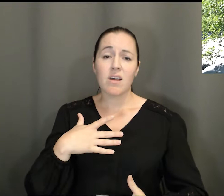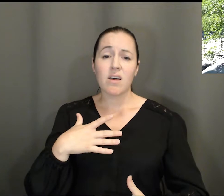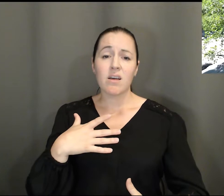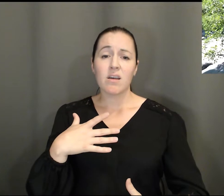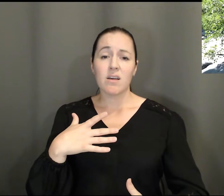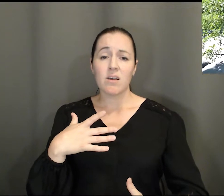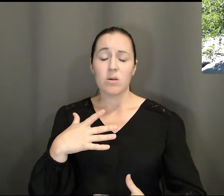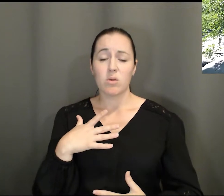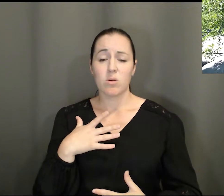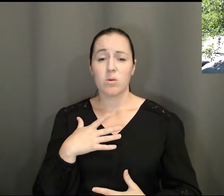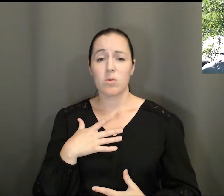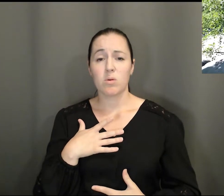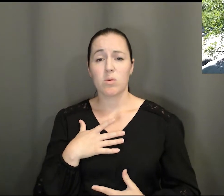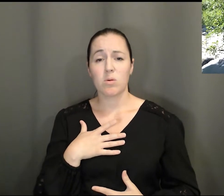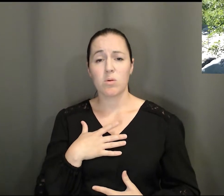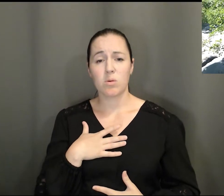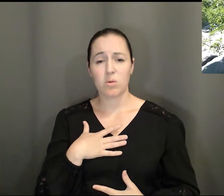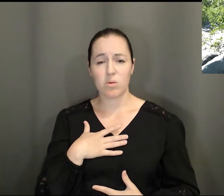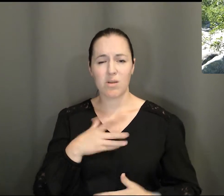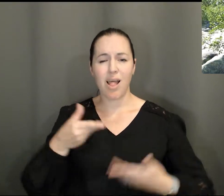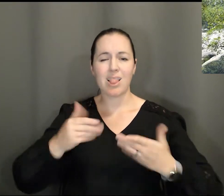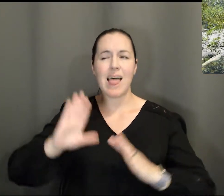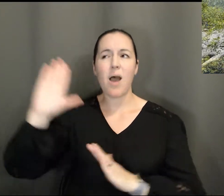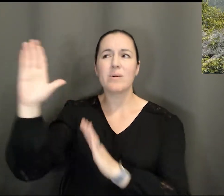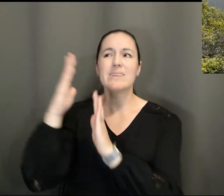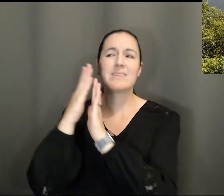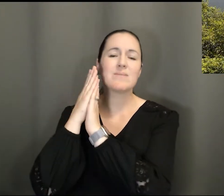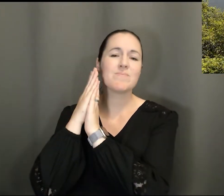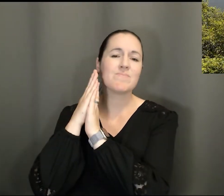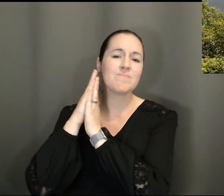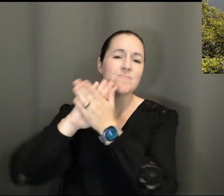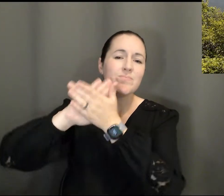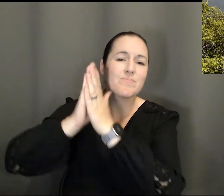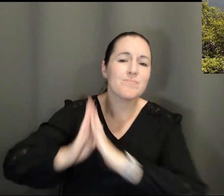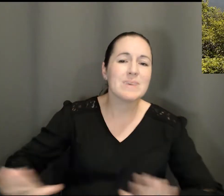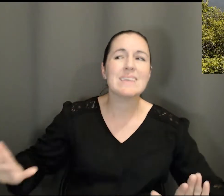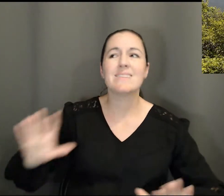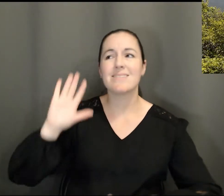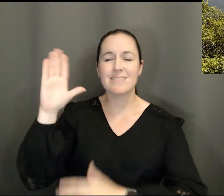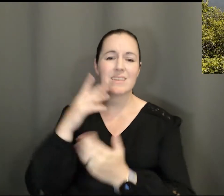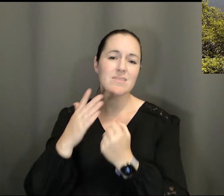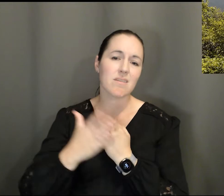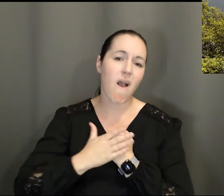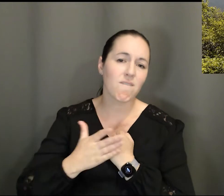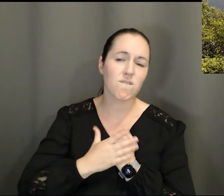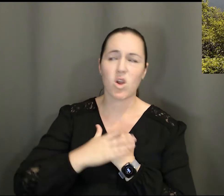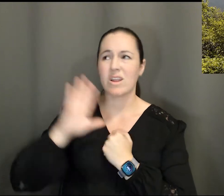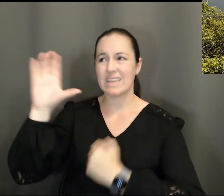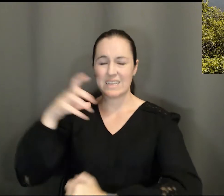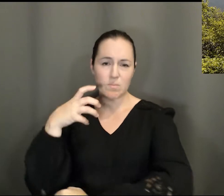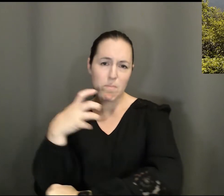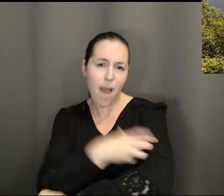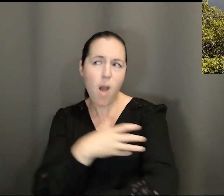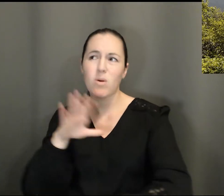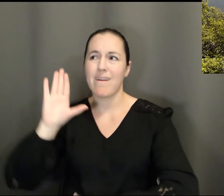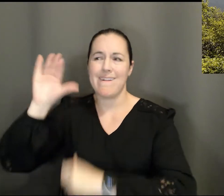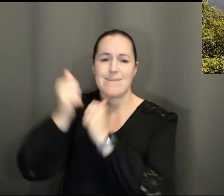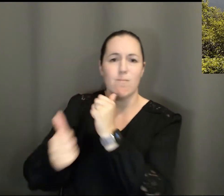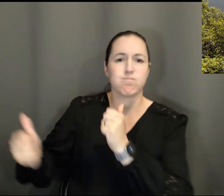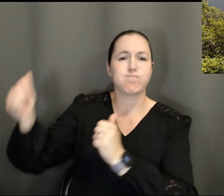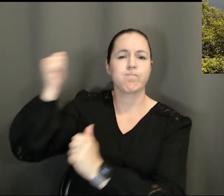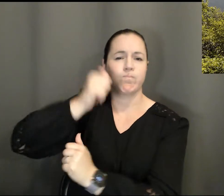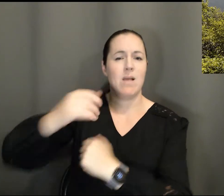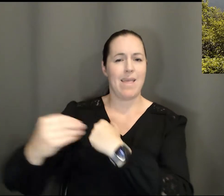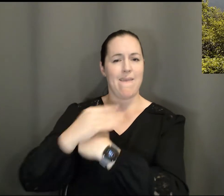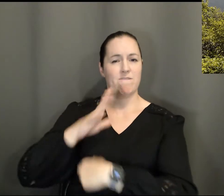Let him bring his peace and his comfort, his power and his bigness to your life today. God, I pray for my